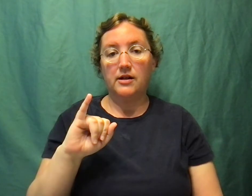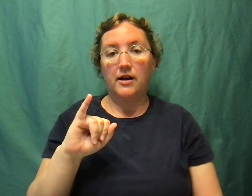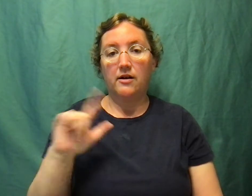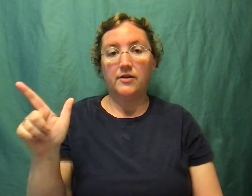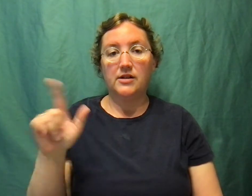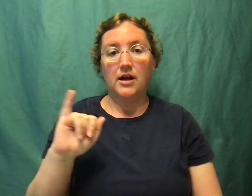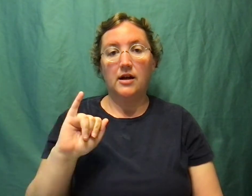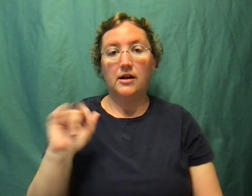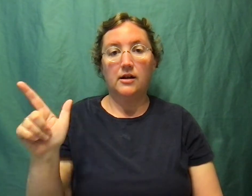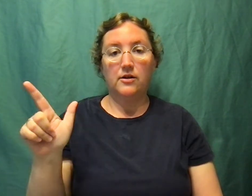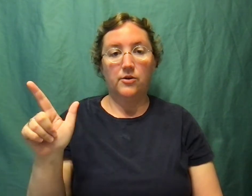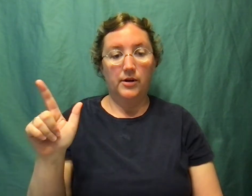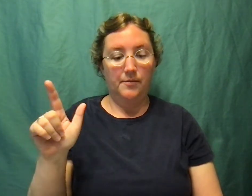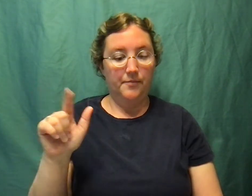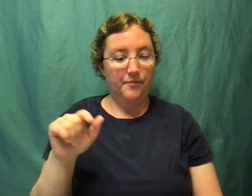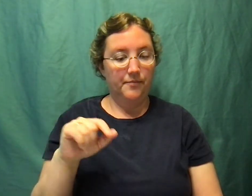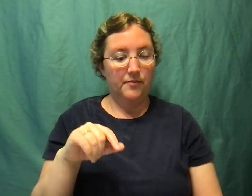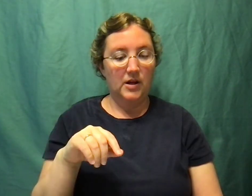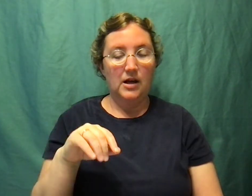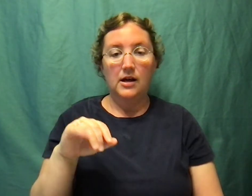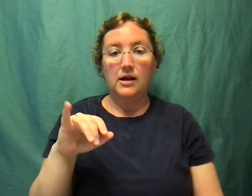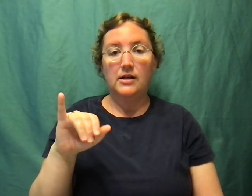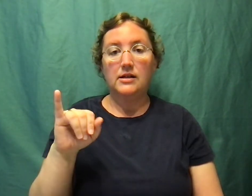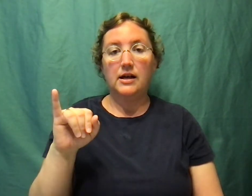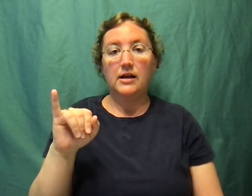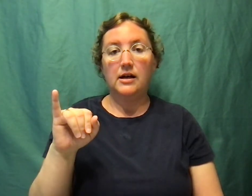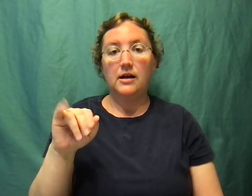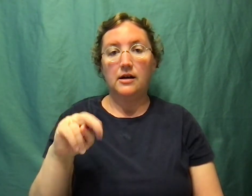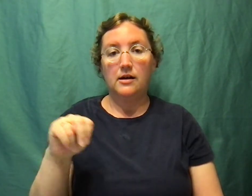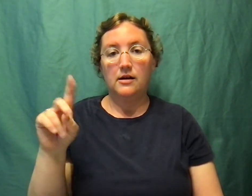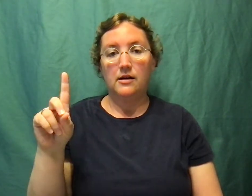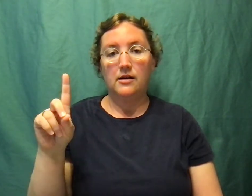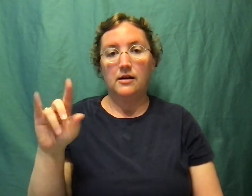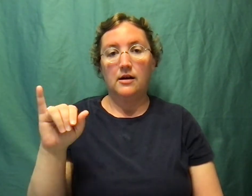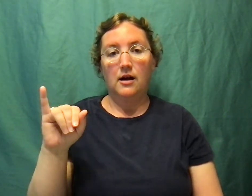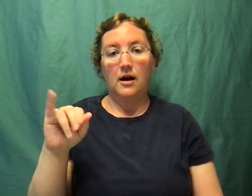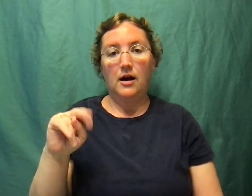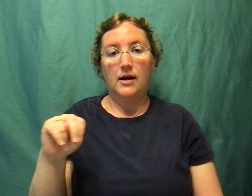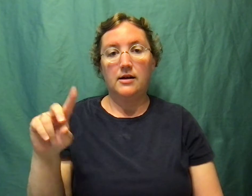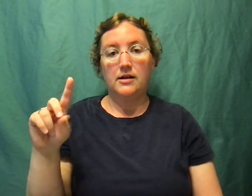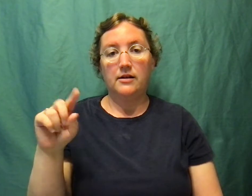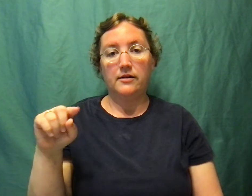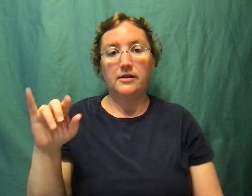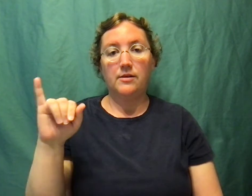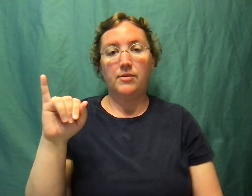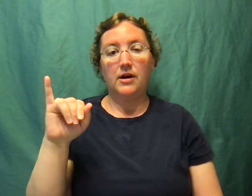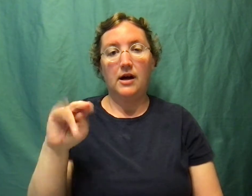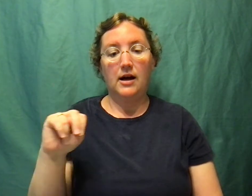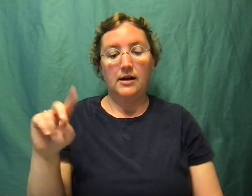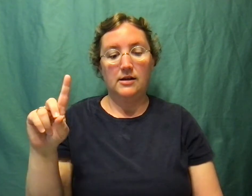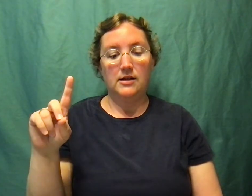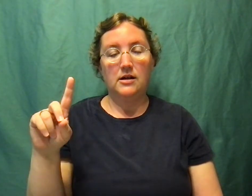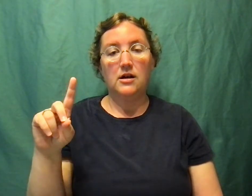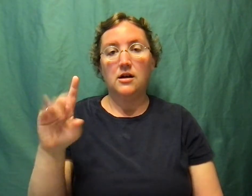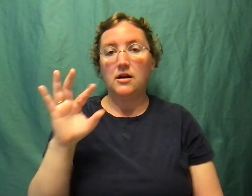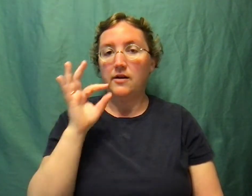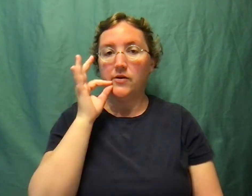off to the side. Illinois. Indiana, IND, a little dip, IND. Never